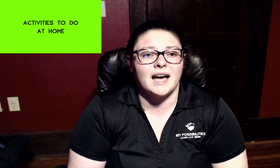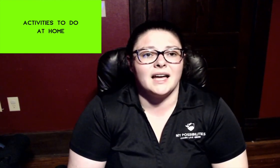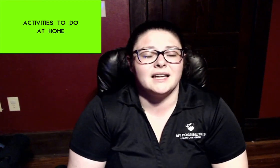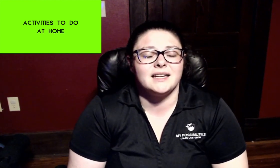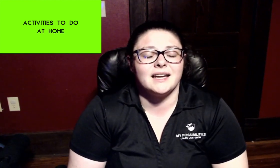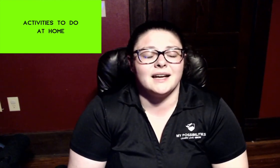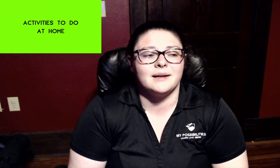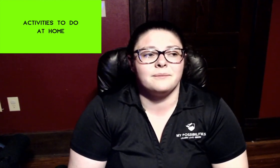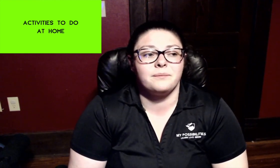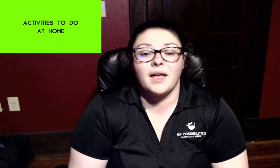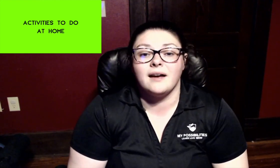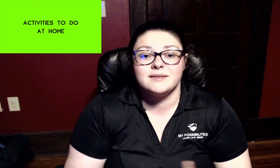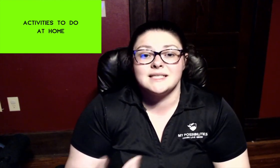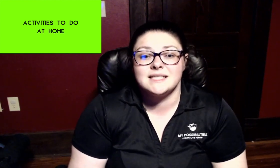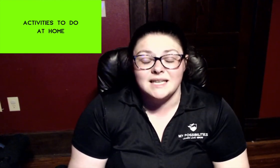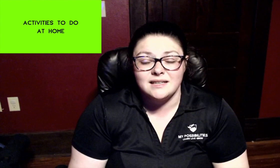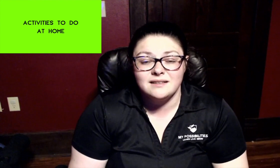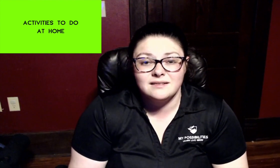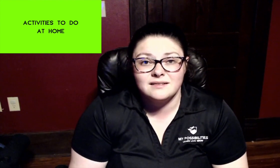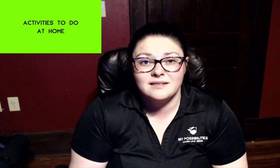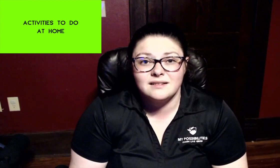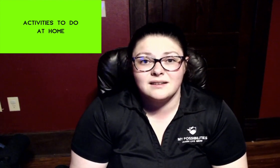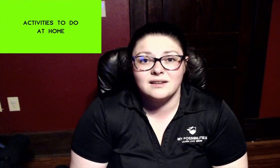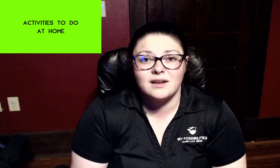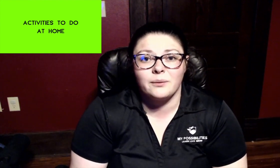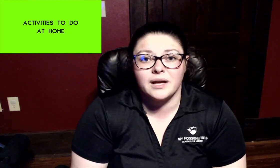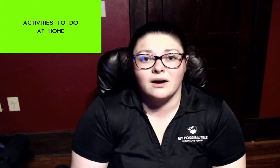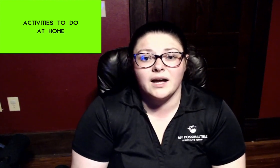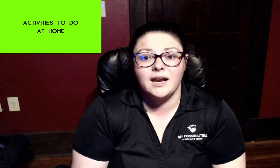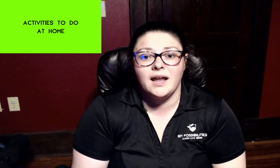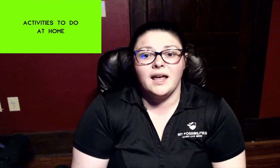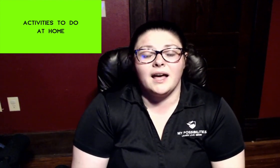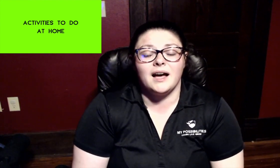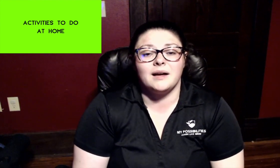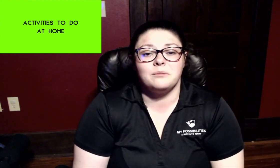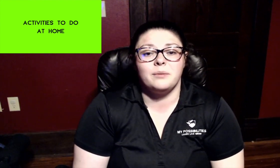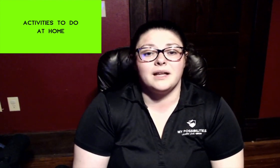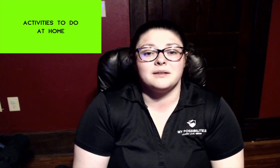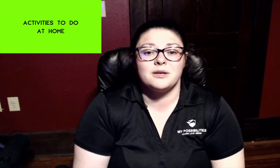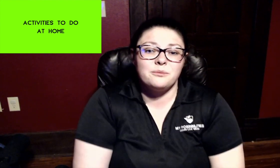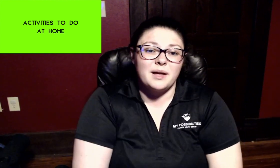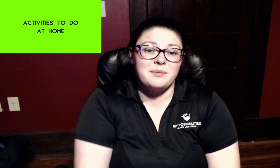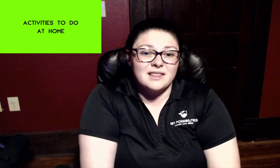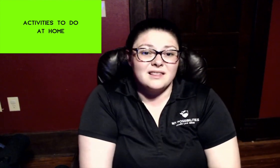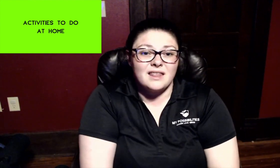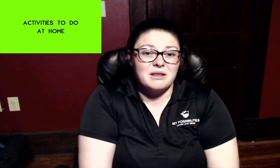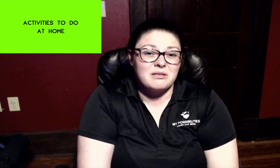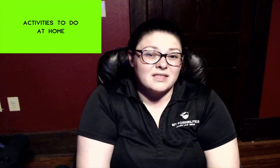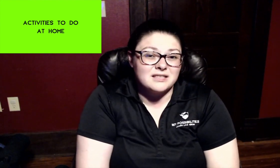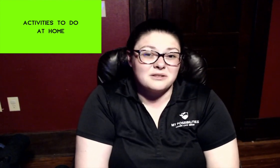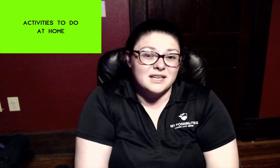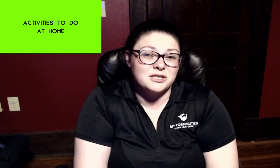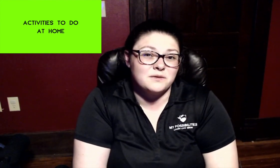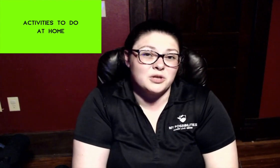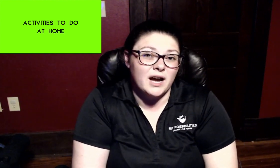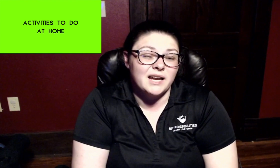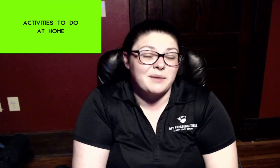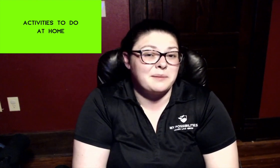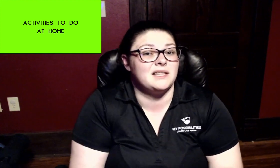that I've seen going on. But so maybe these are things you've tried. Maybe this gives